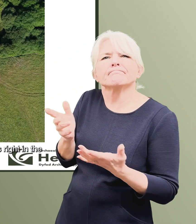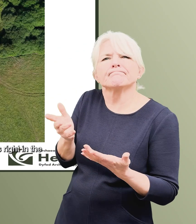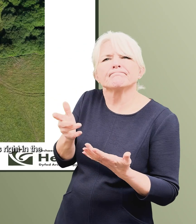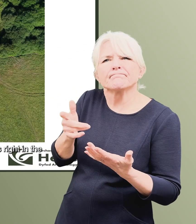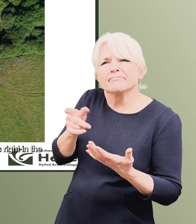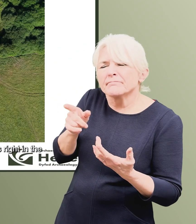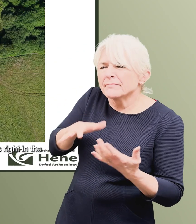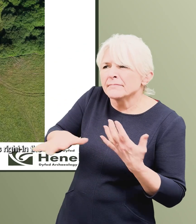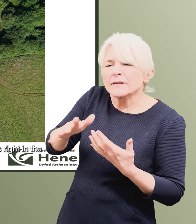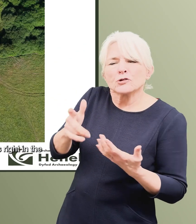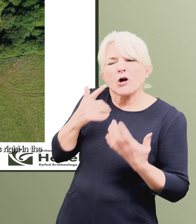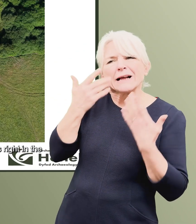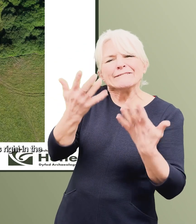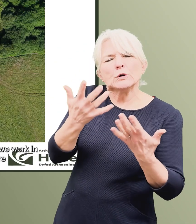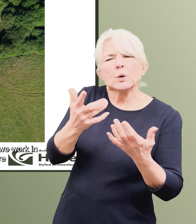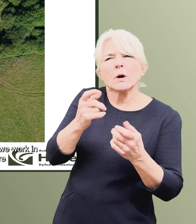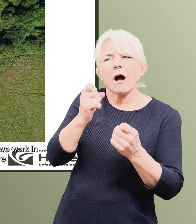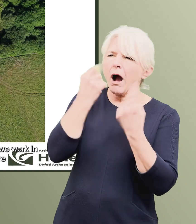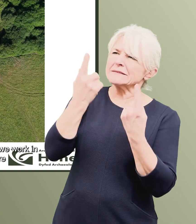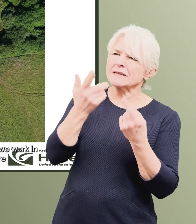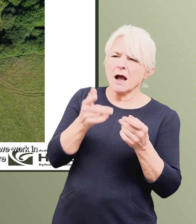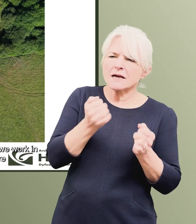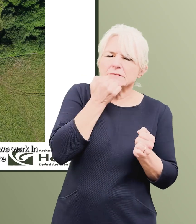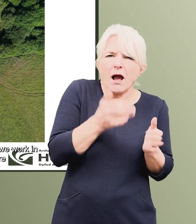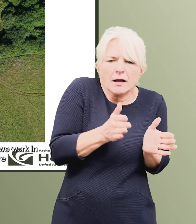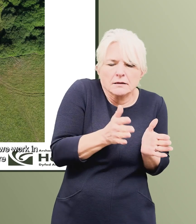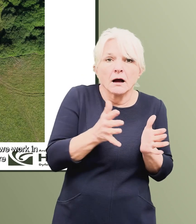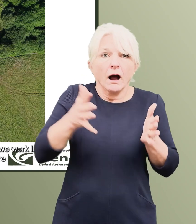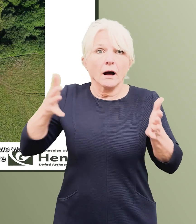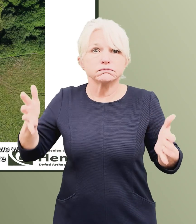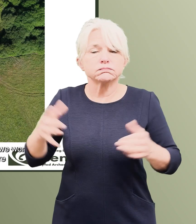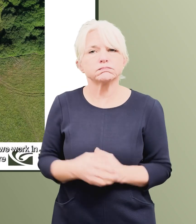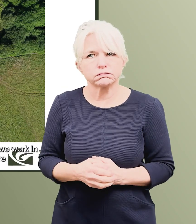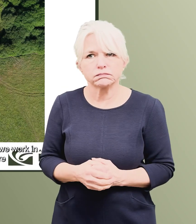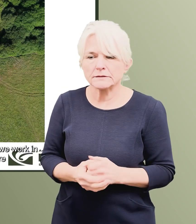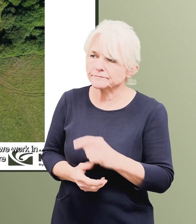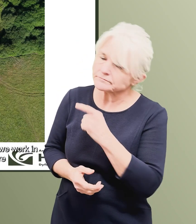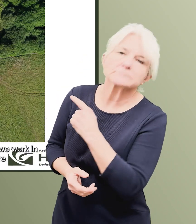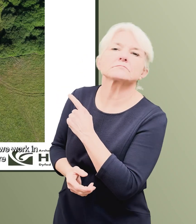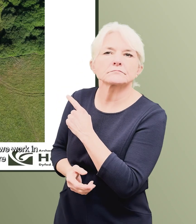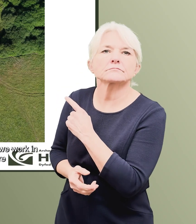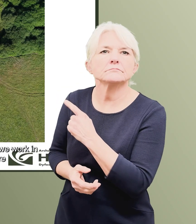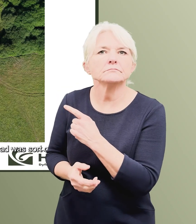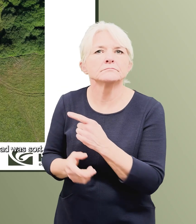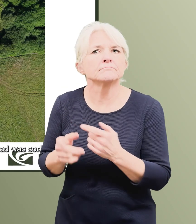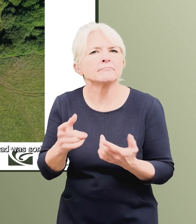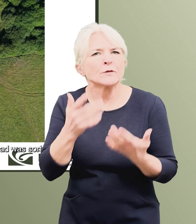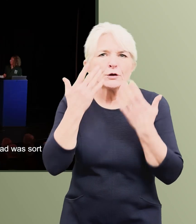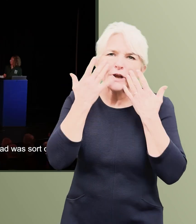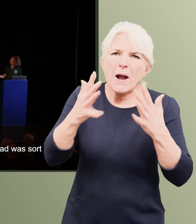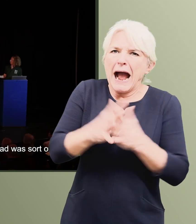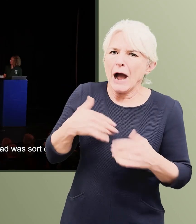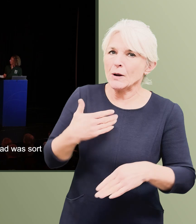This one was right in the middle of the road, and I think is quite good at sort of demonstrating how we work in development-led archaeology. These are